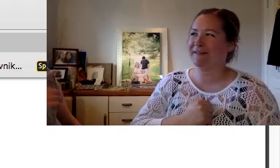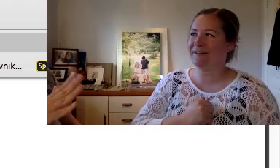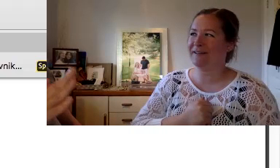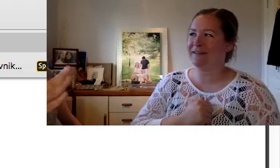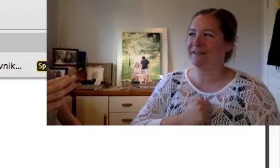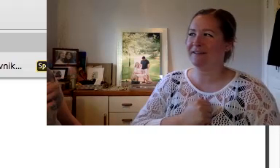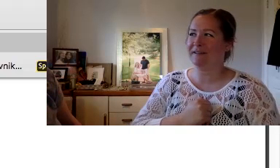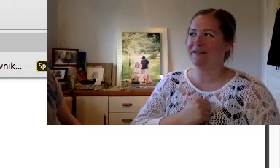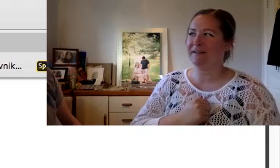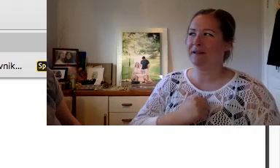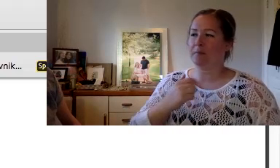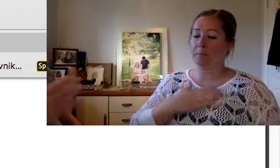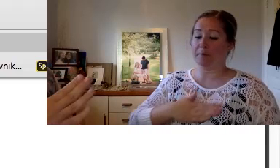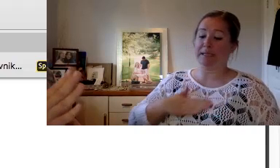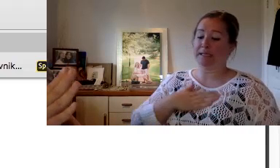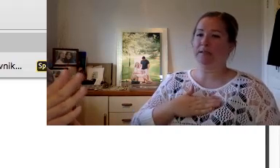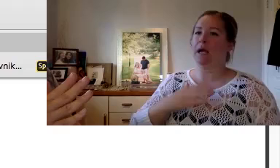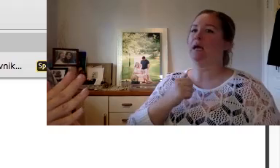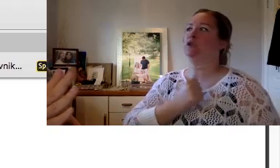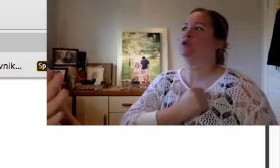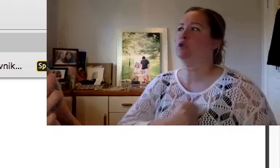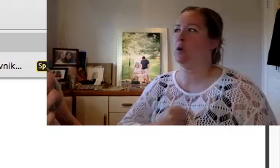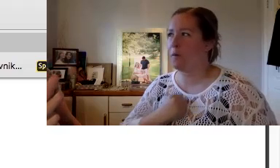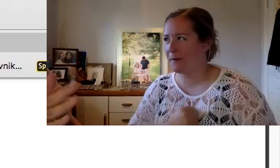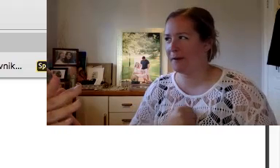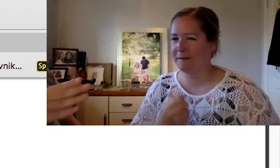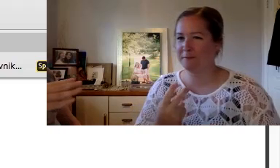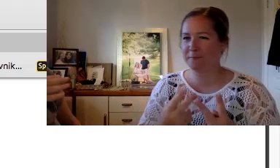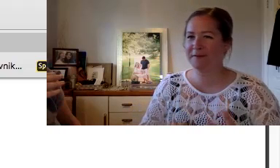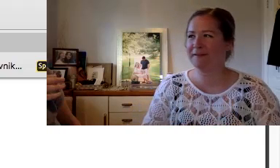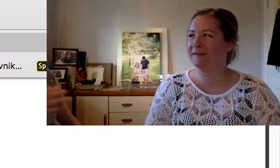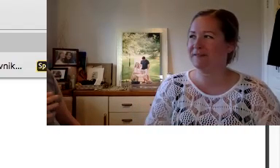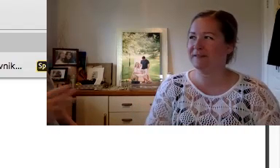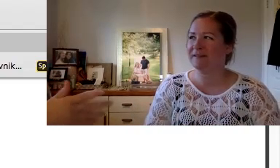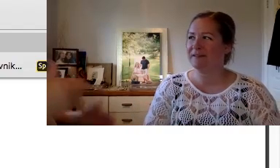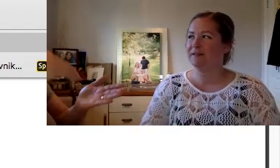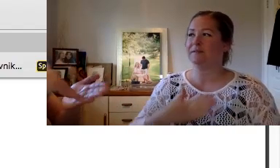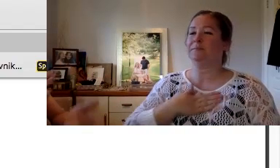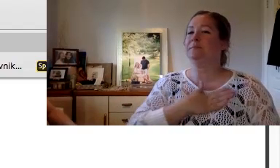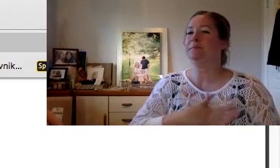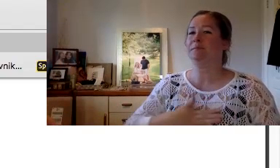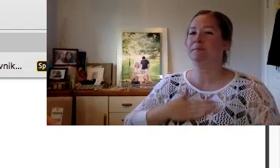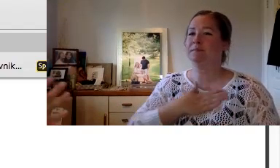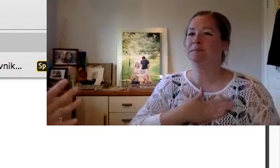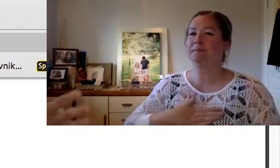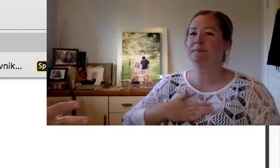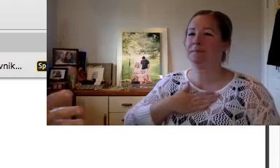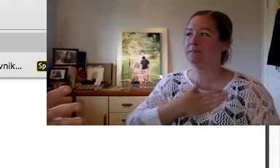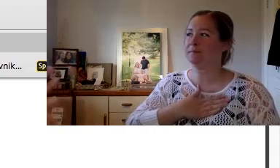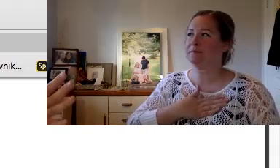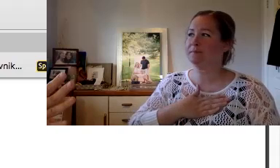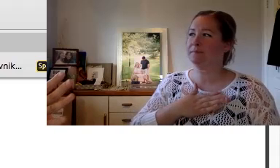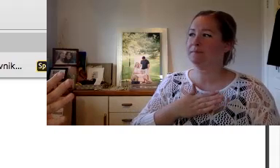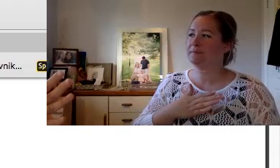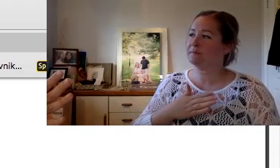With another sign for please, and looks very similar, is sorry. So do it again. Please, open fist.